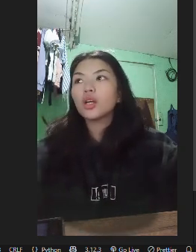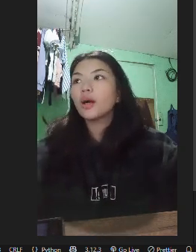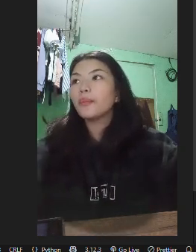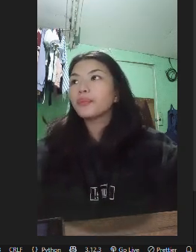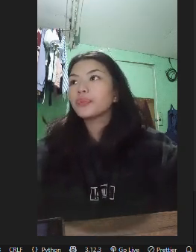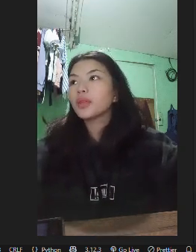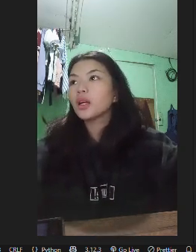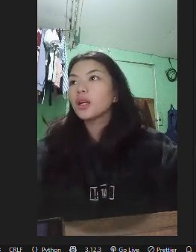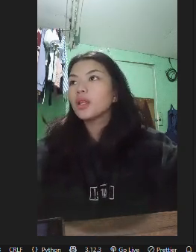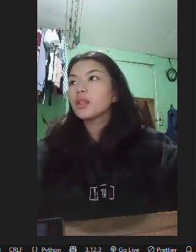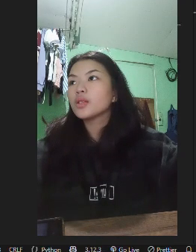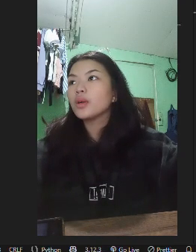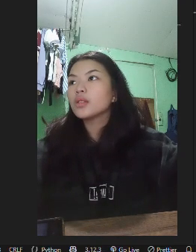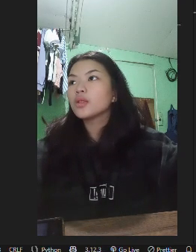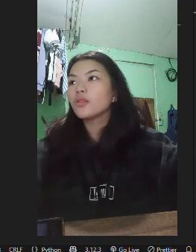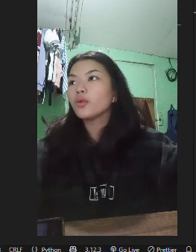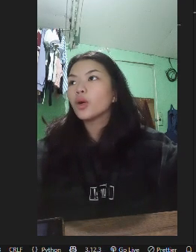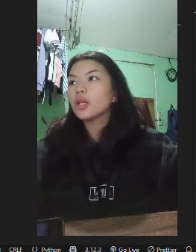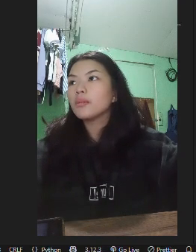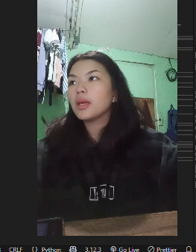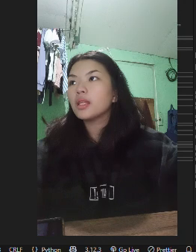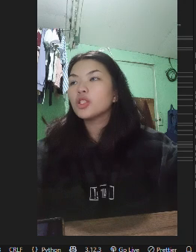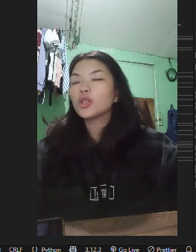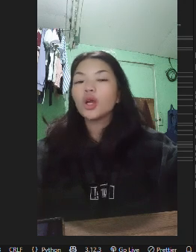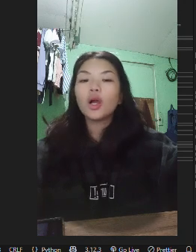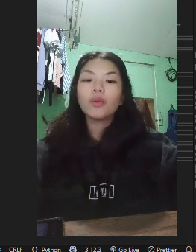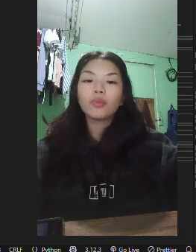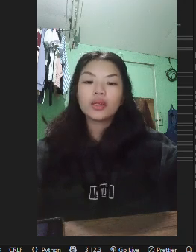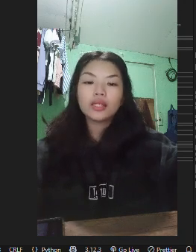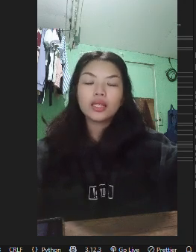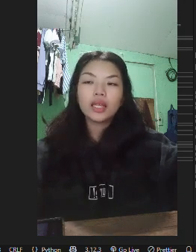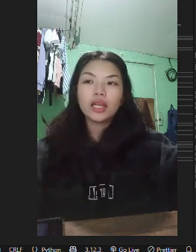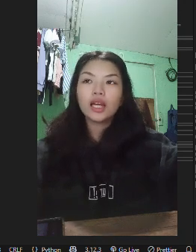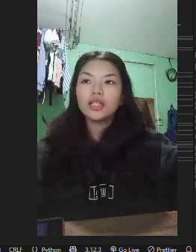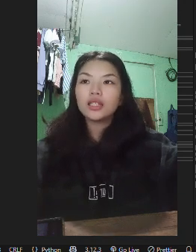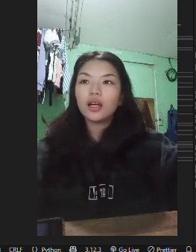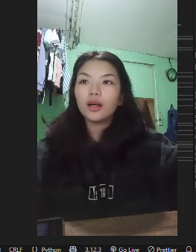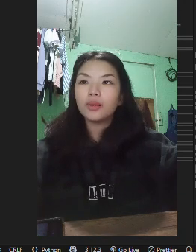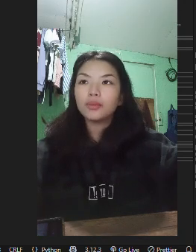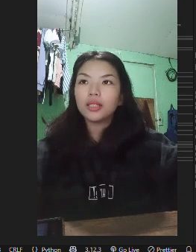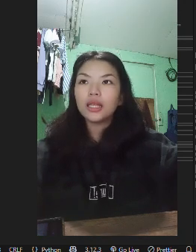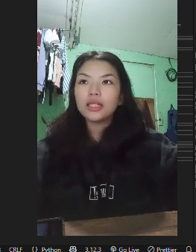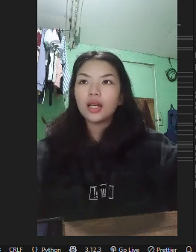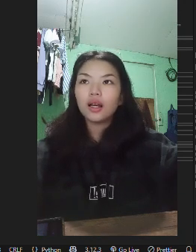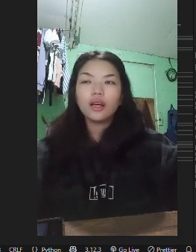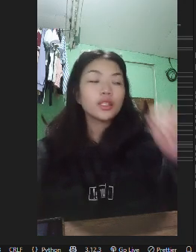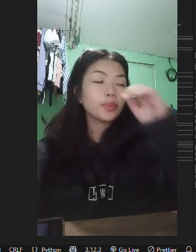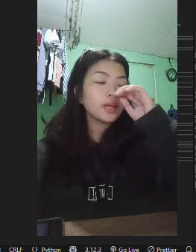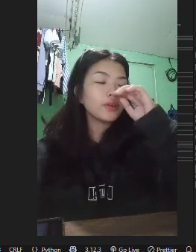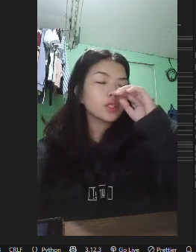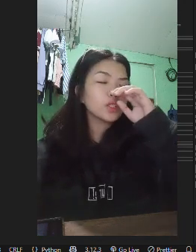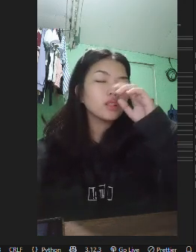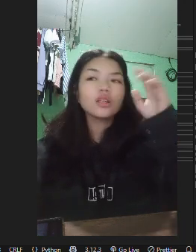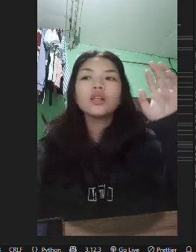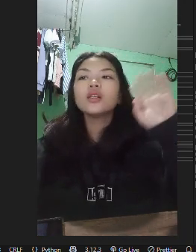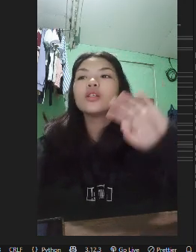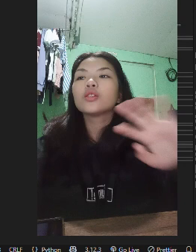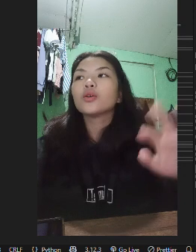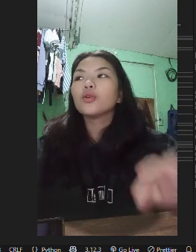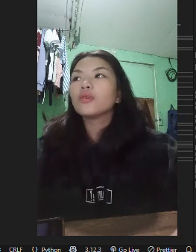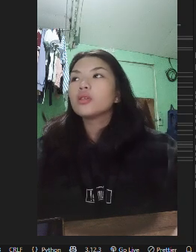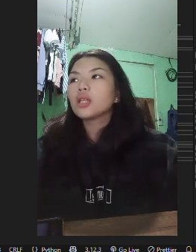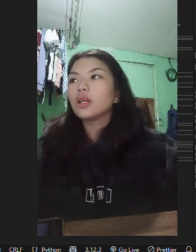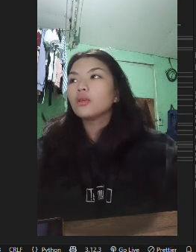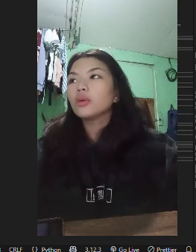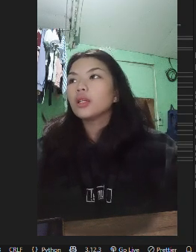image this one, so for image processing and data display functions.